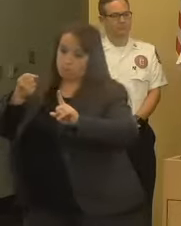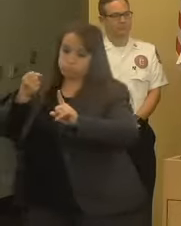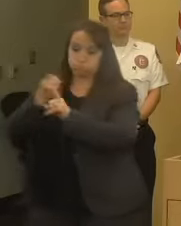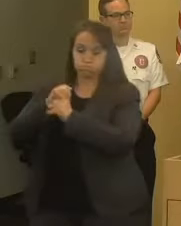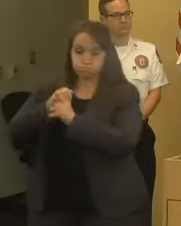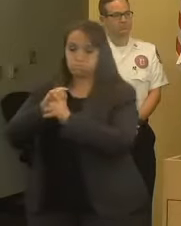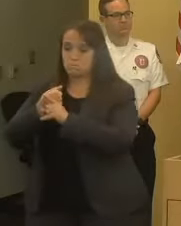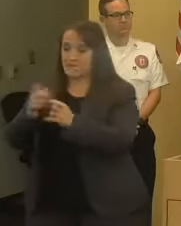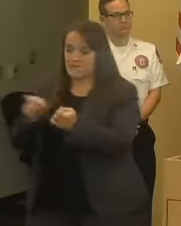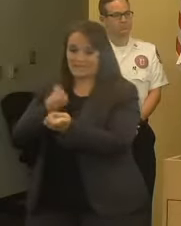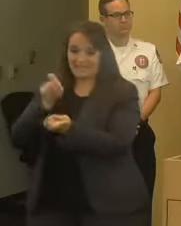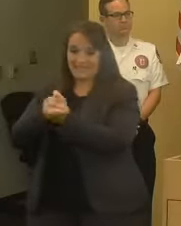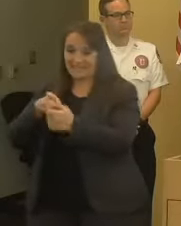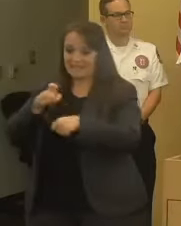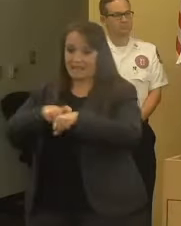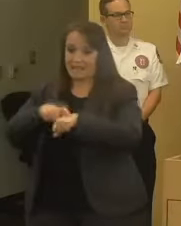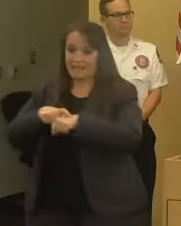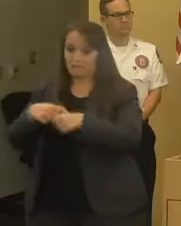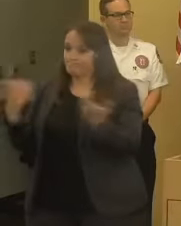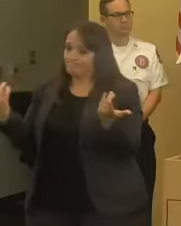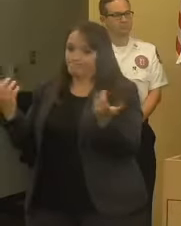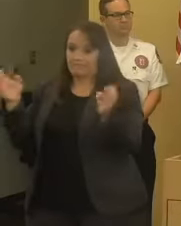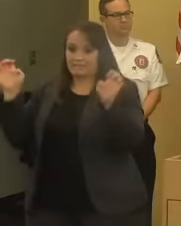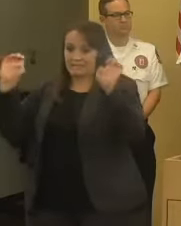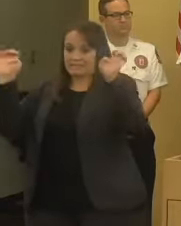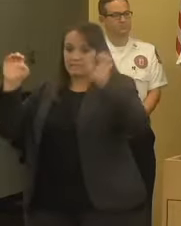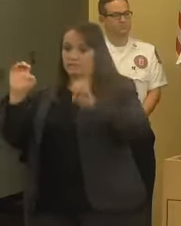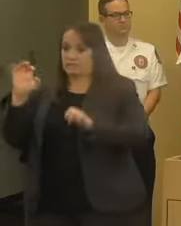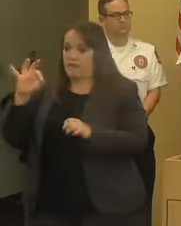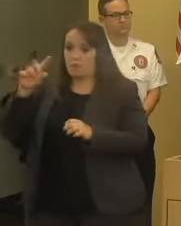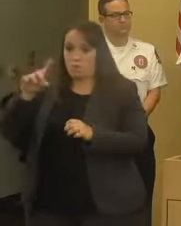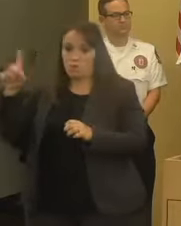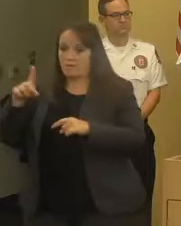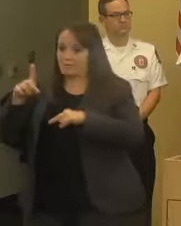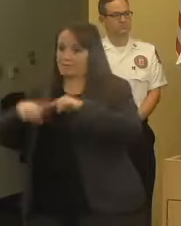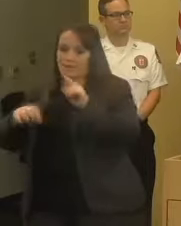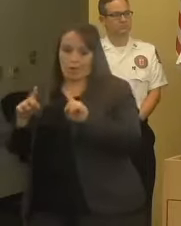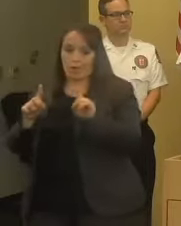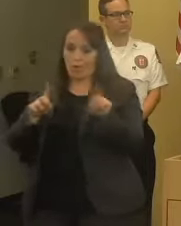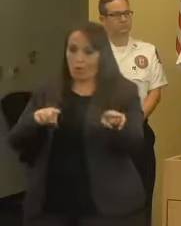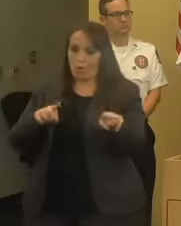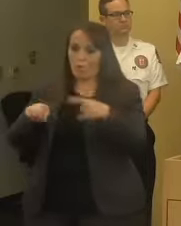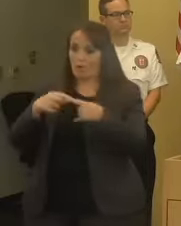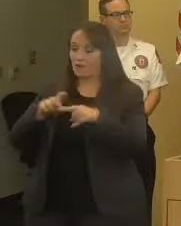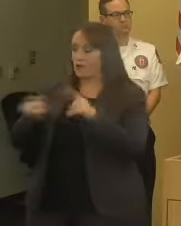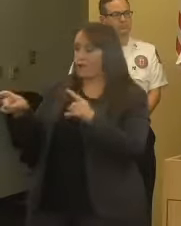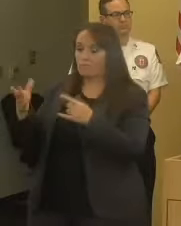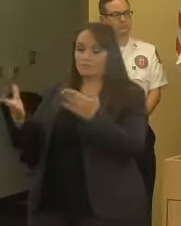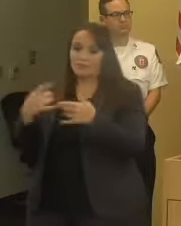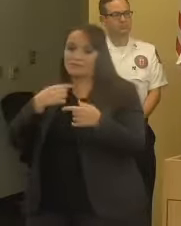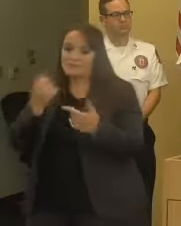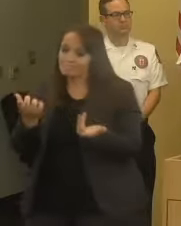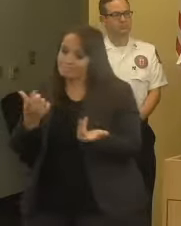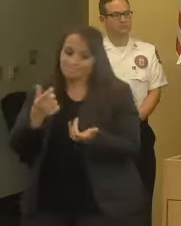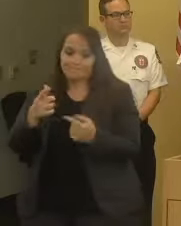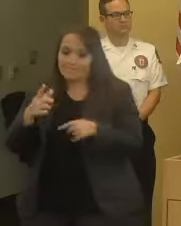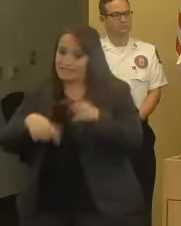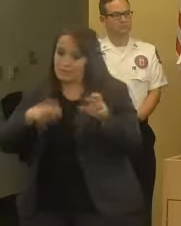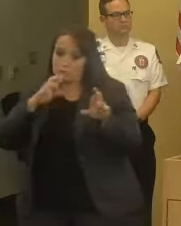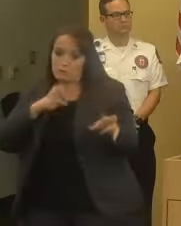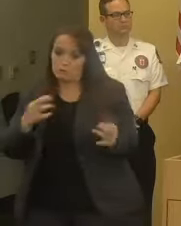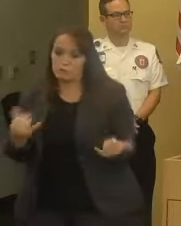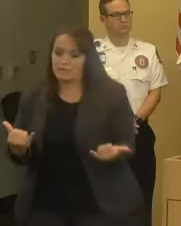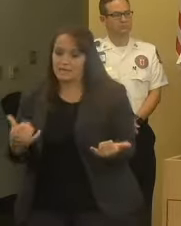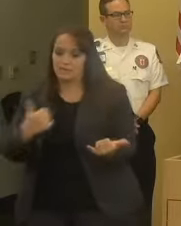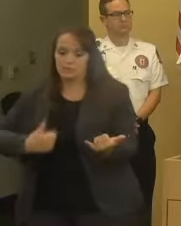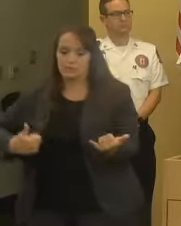conditions. If that occurs when you call 911, we will tell you that they are not able to respond, and then we will call